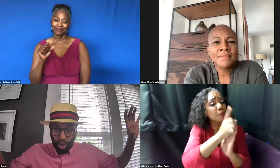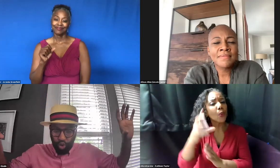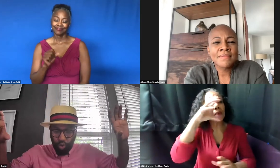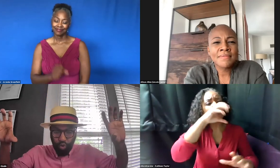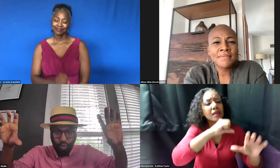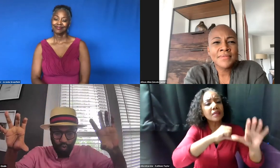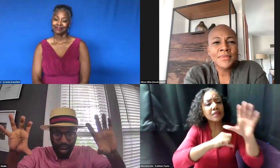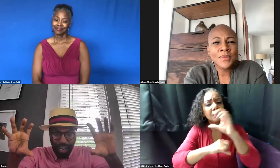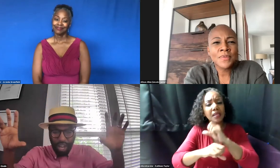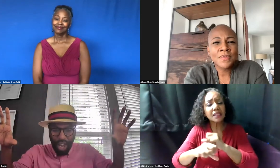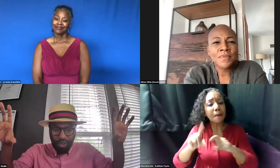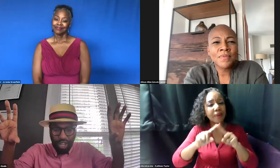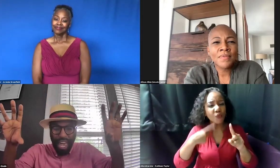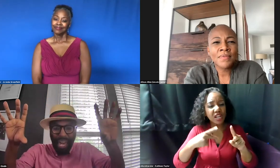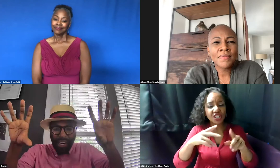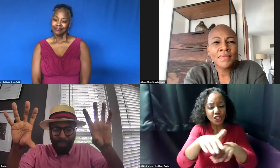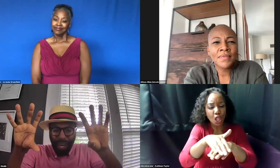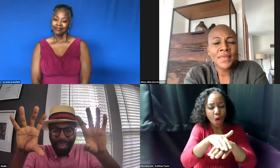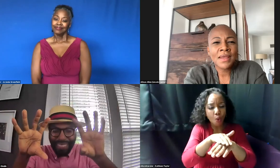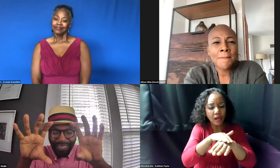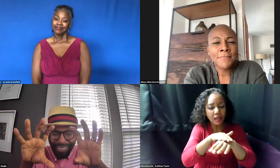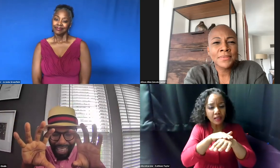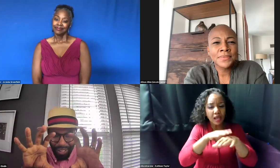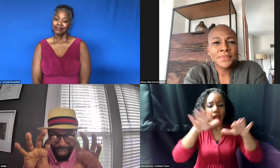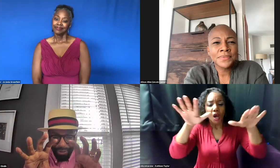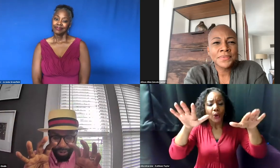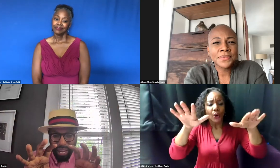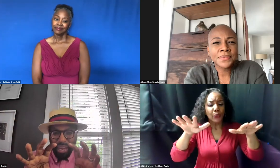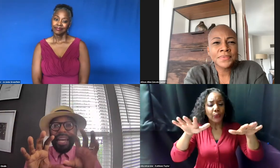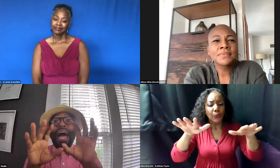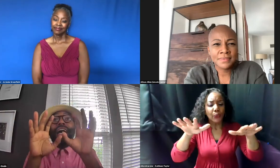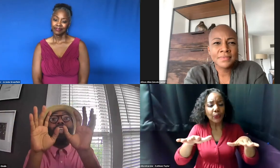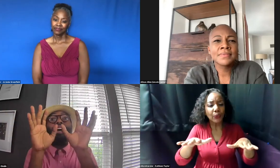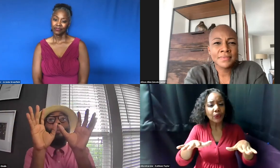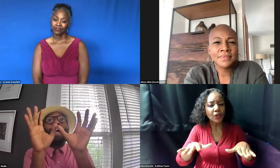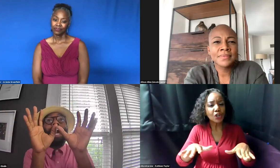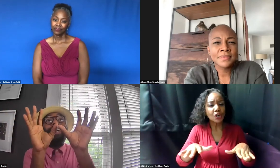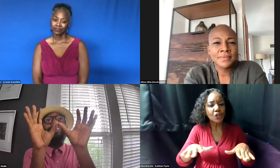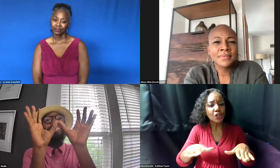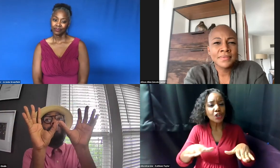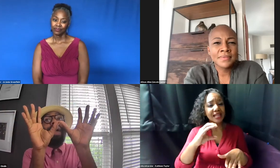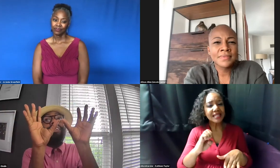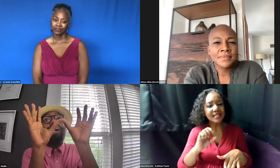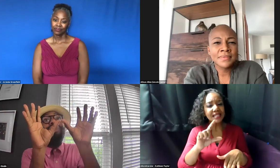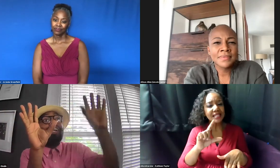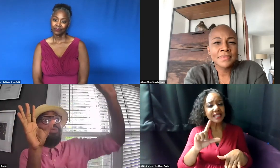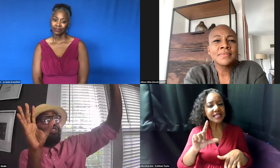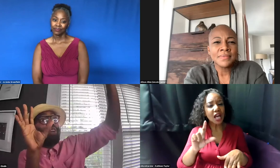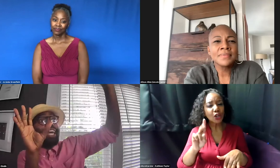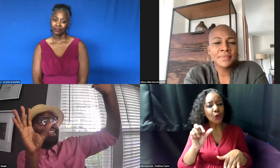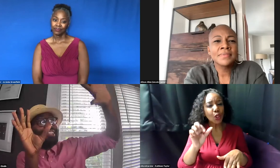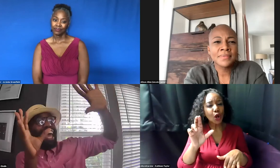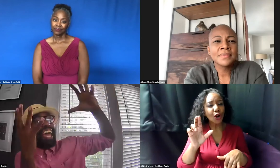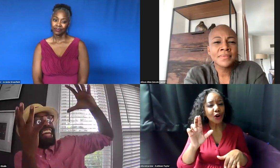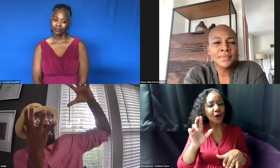if you could just. Right, and you just bring things down to the cellular level, right? And then I can look up right now and see specks of dust